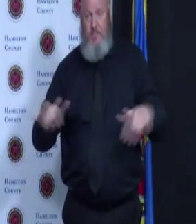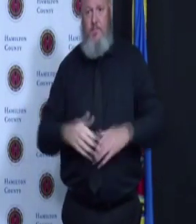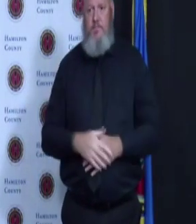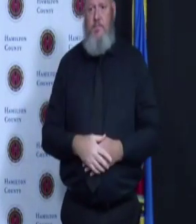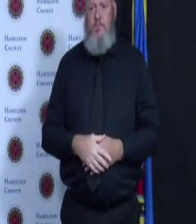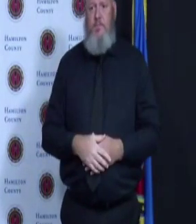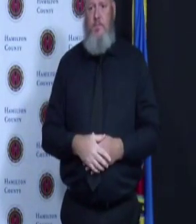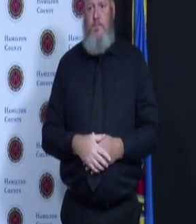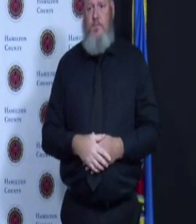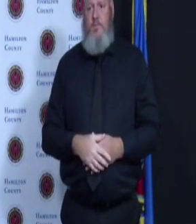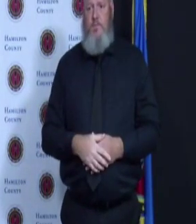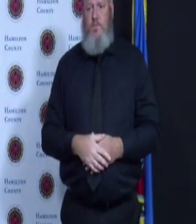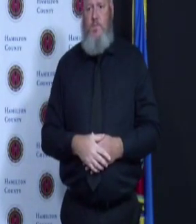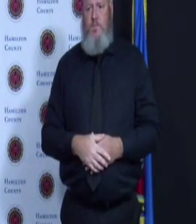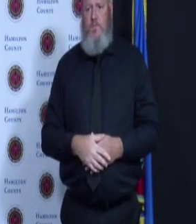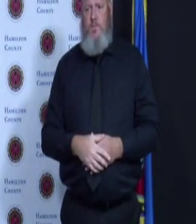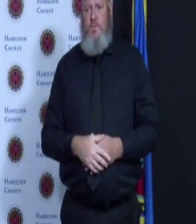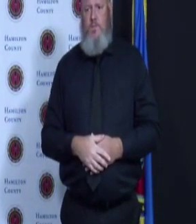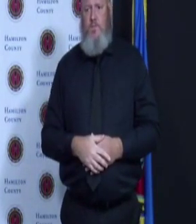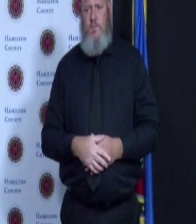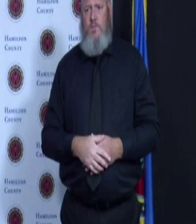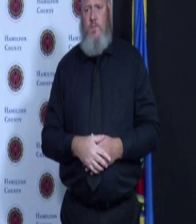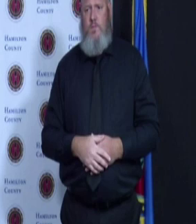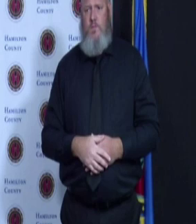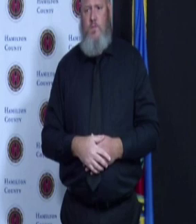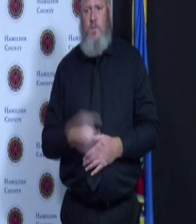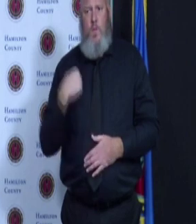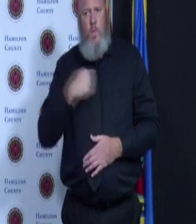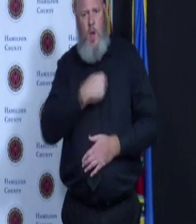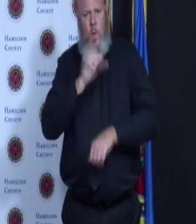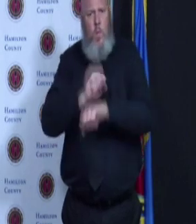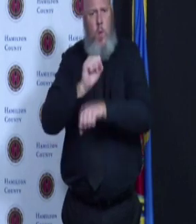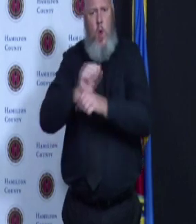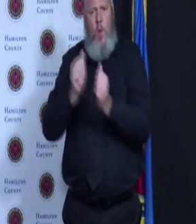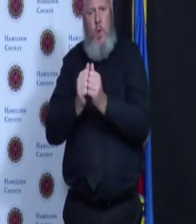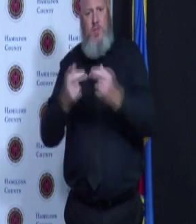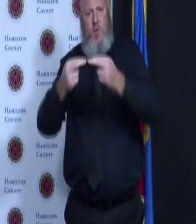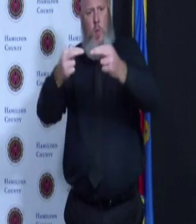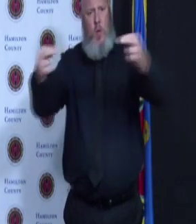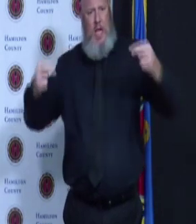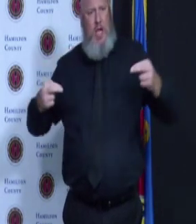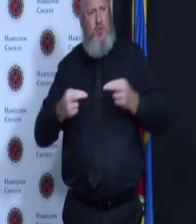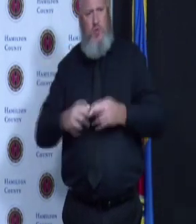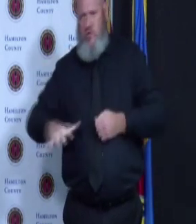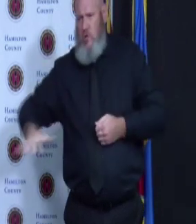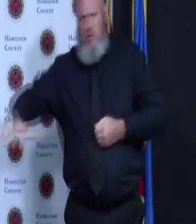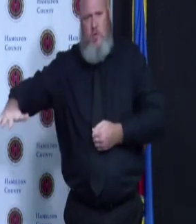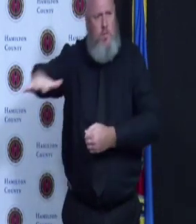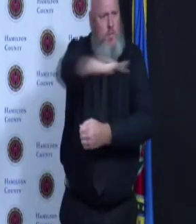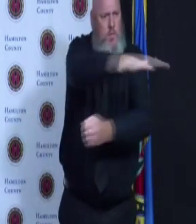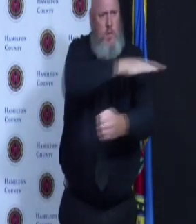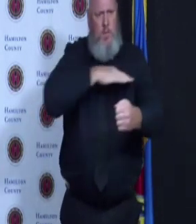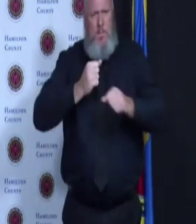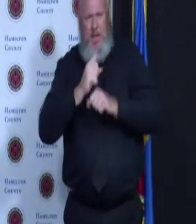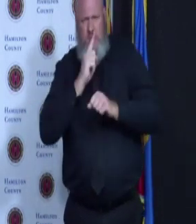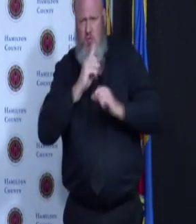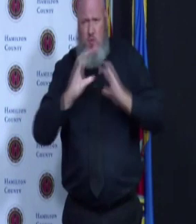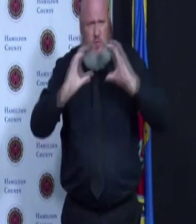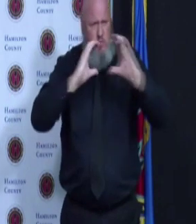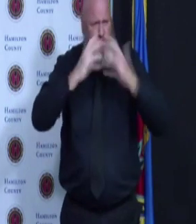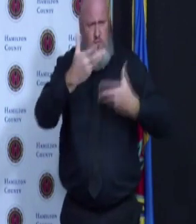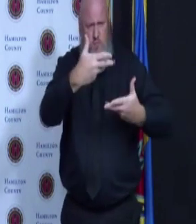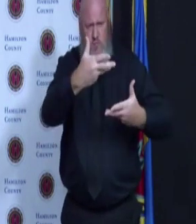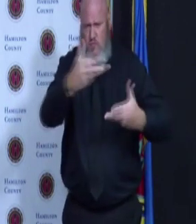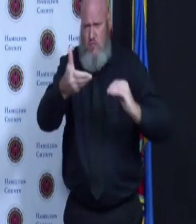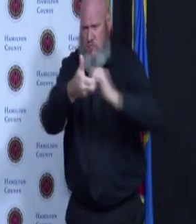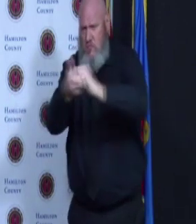is trained and equipped to handle this type of outbreak. Regular trainings and exercises prepare our communities for